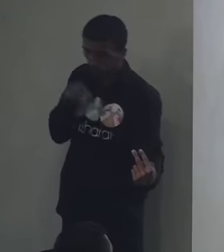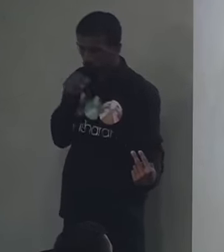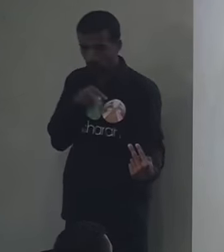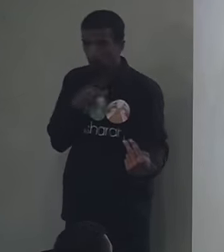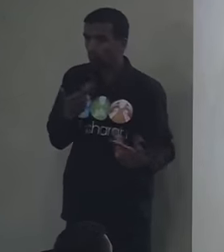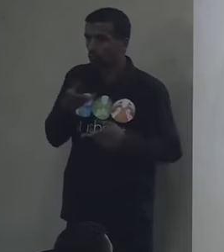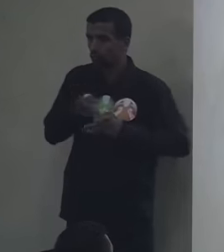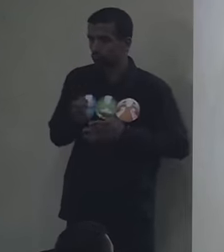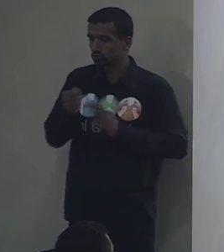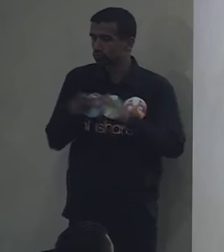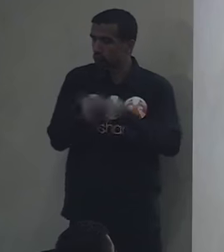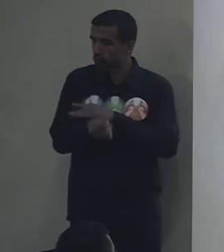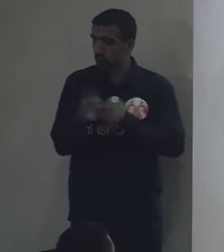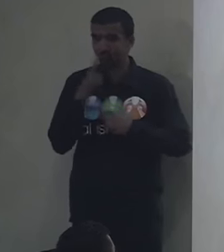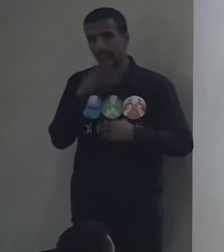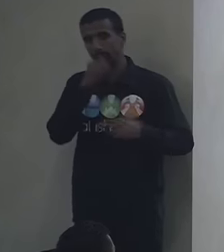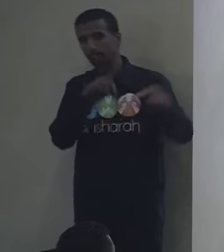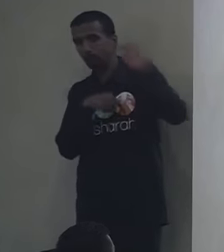staring.